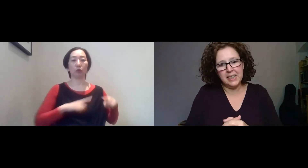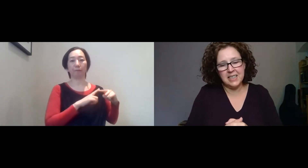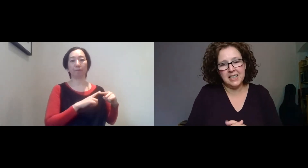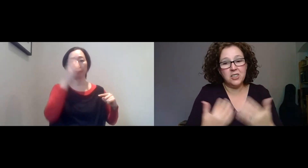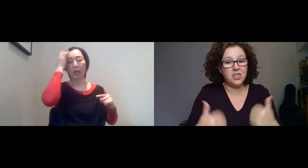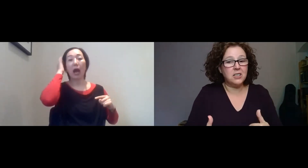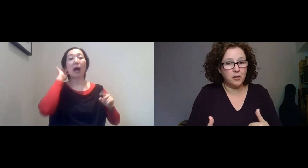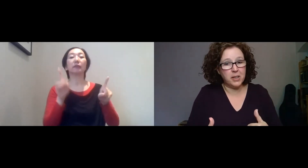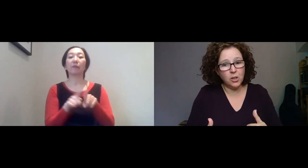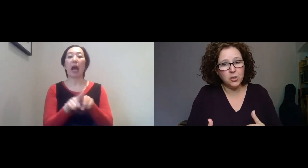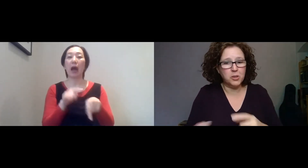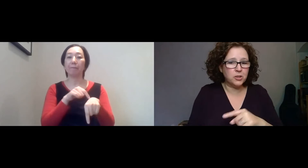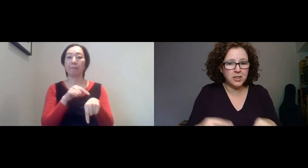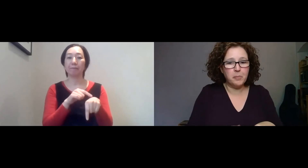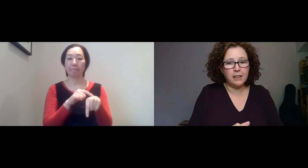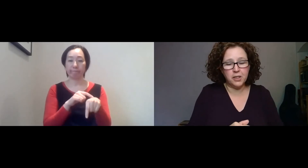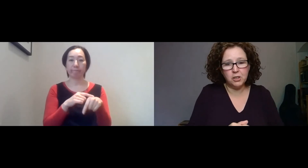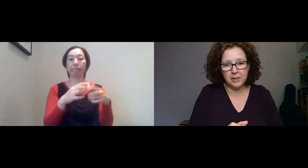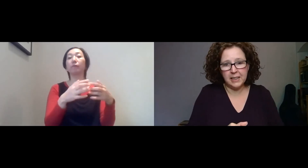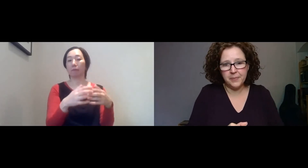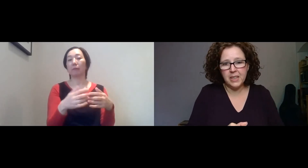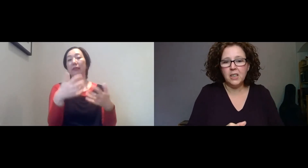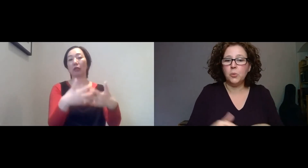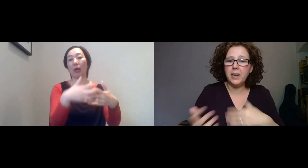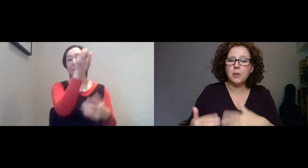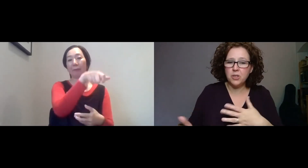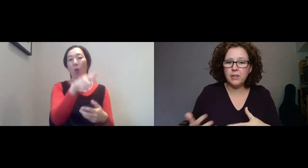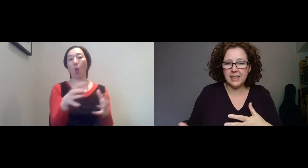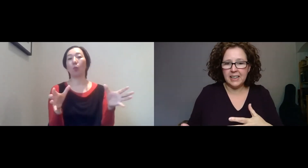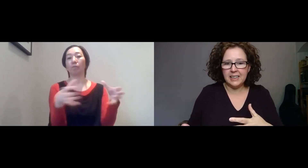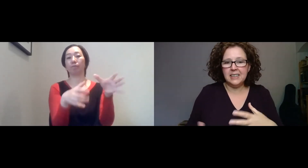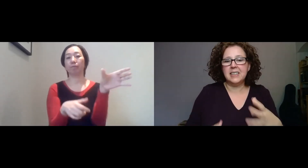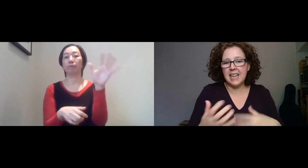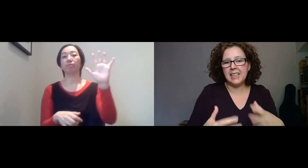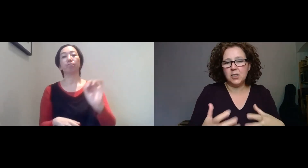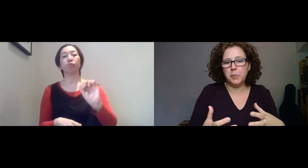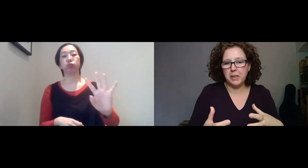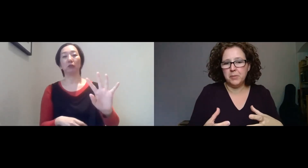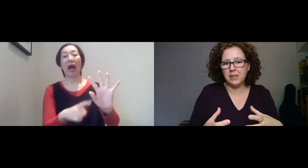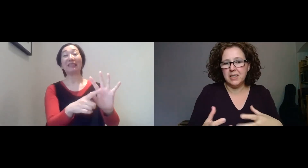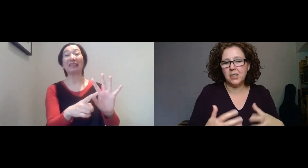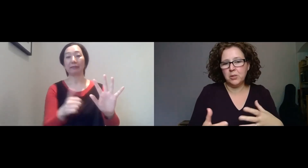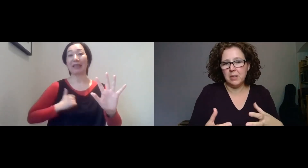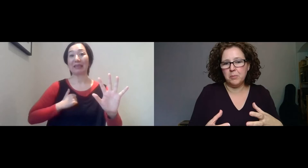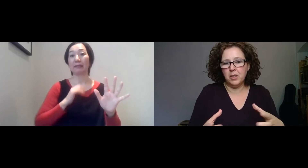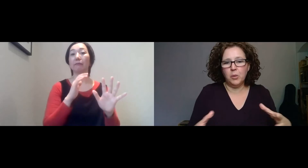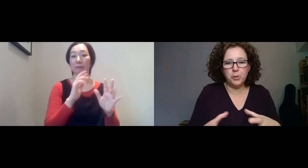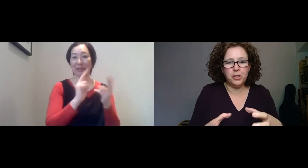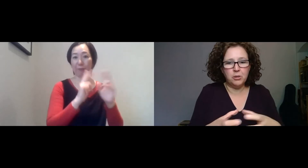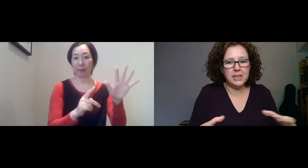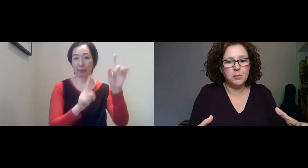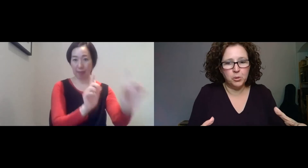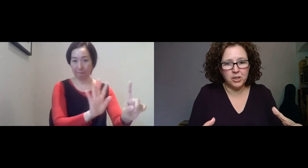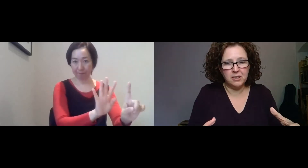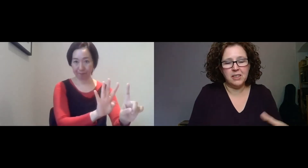headed backstage to change out of my costume in order to come back for the Q&A. Now, while I was doing that, the technical team put